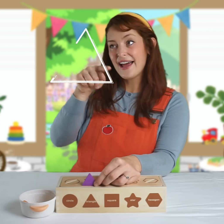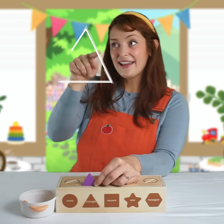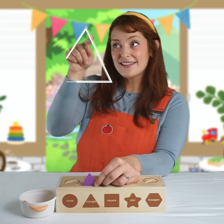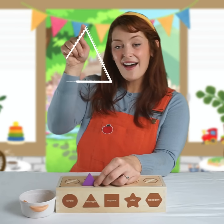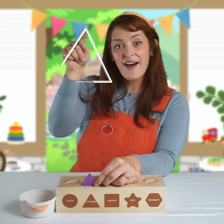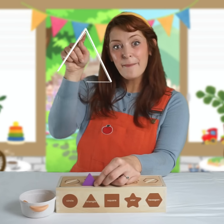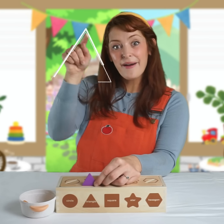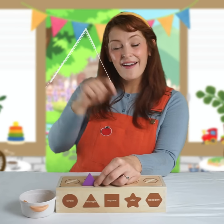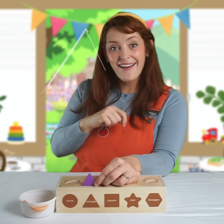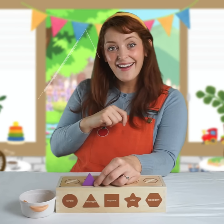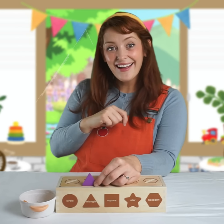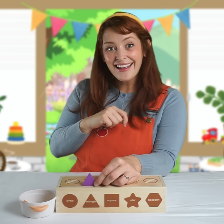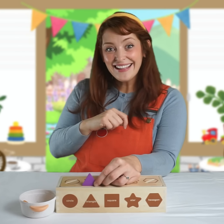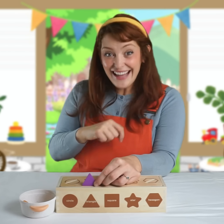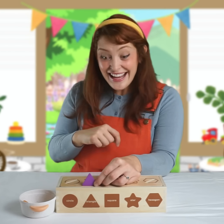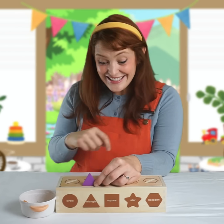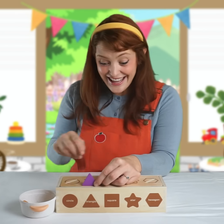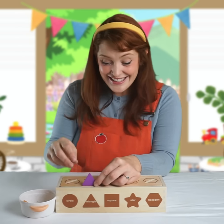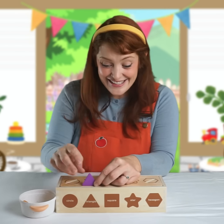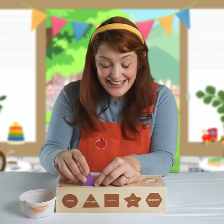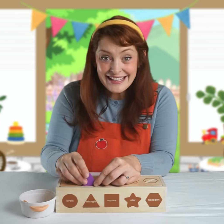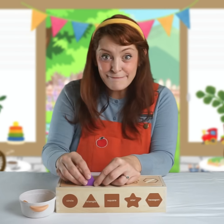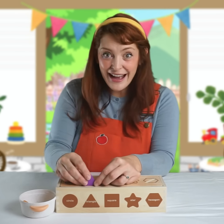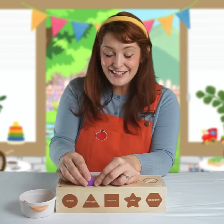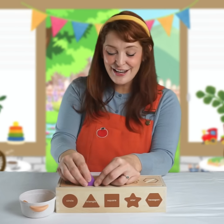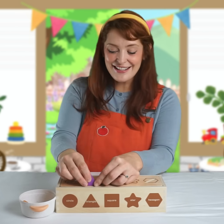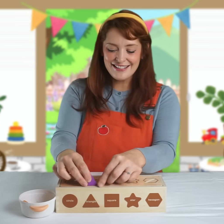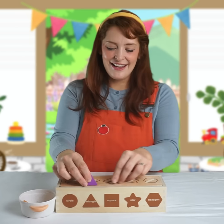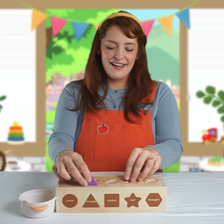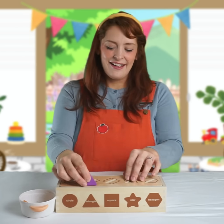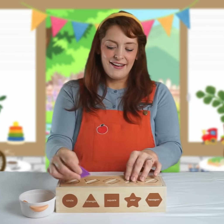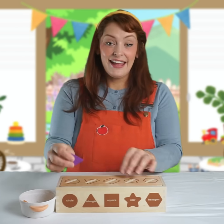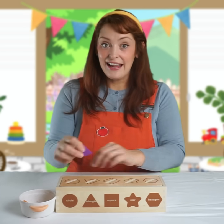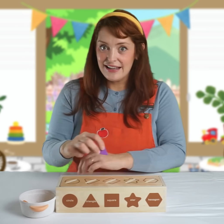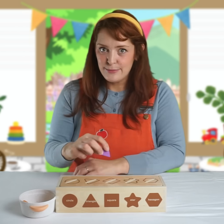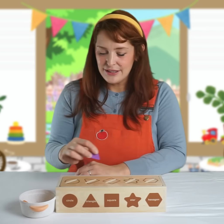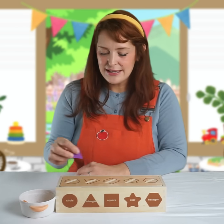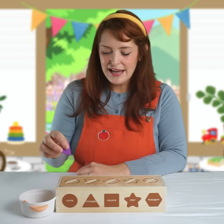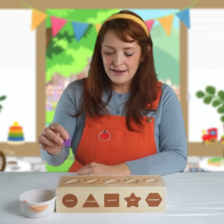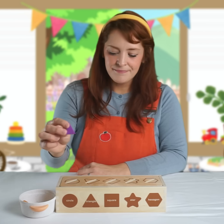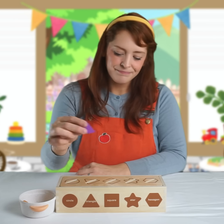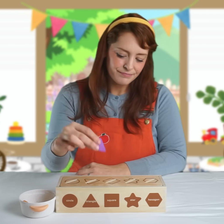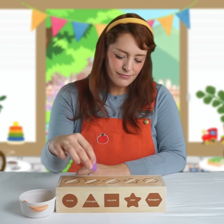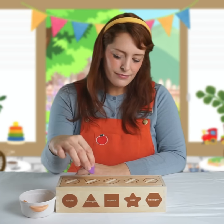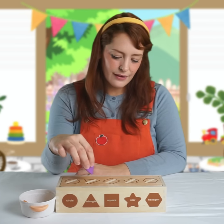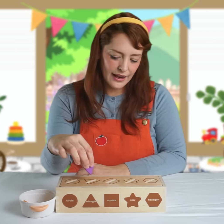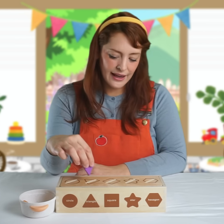and up. Yes, that's it. It matches. Okay, let's put it in.